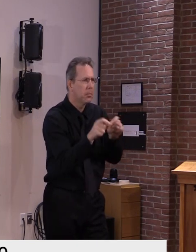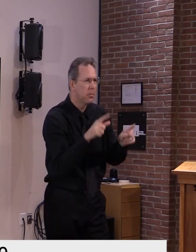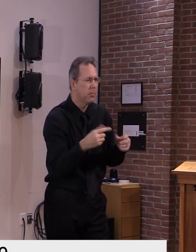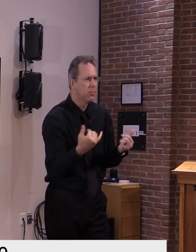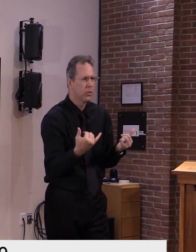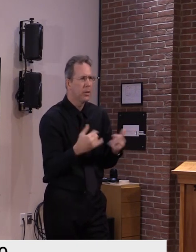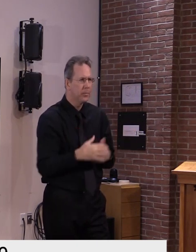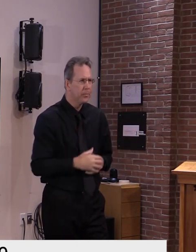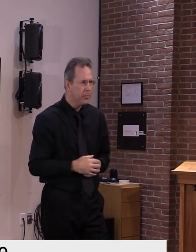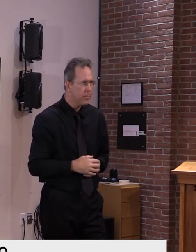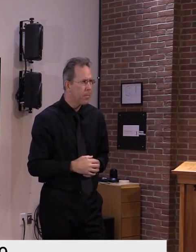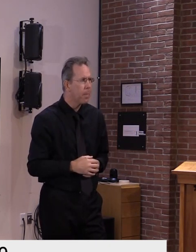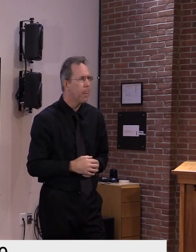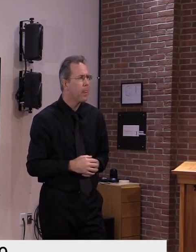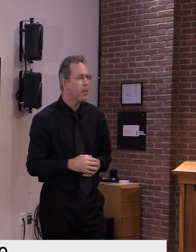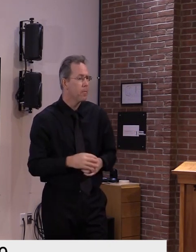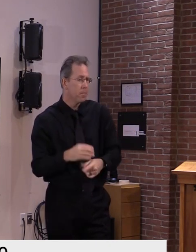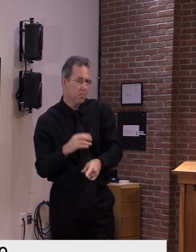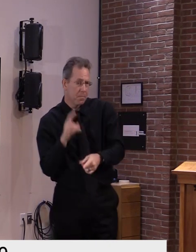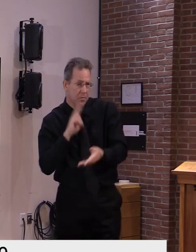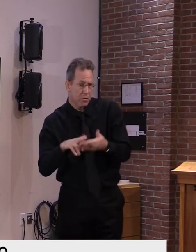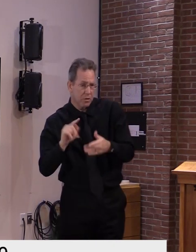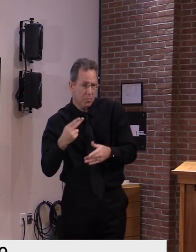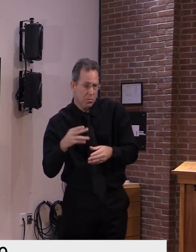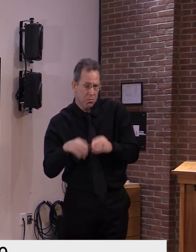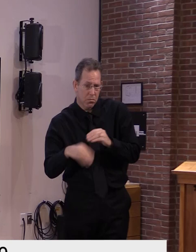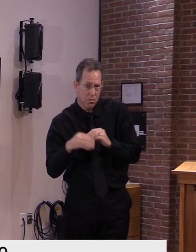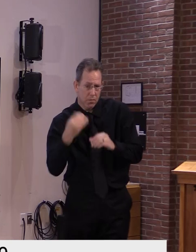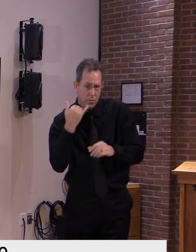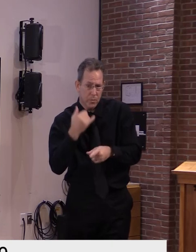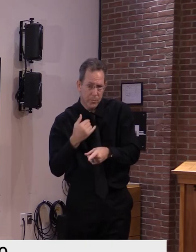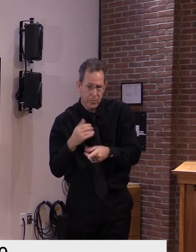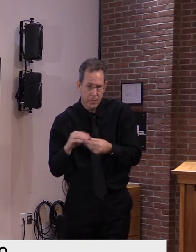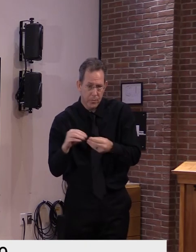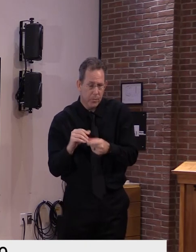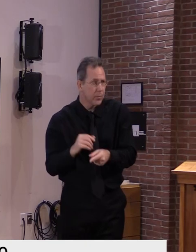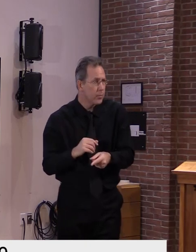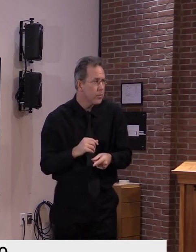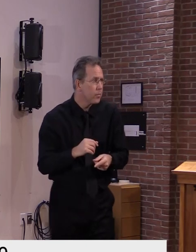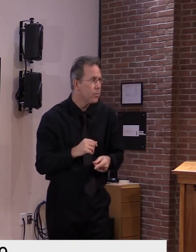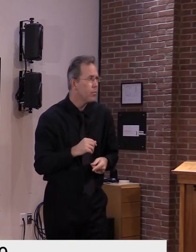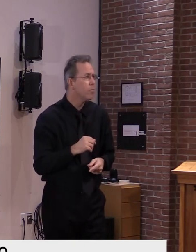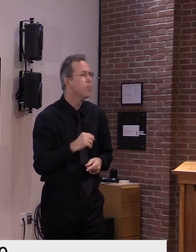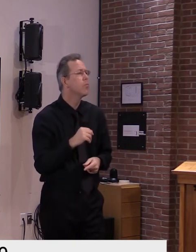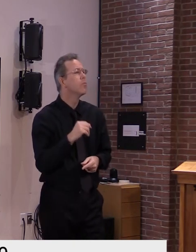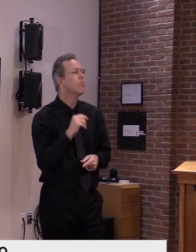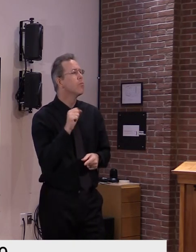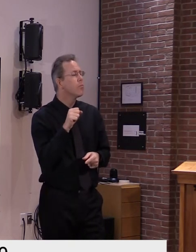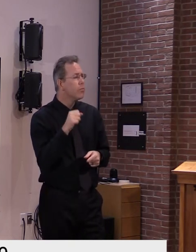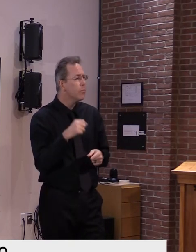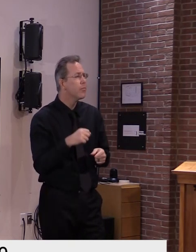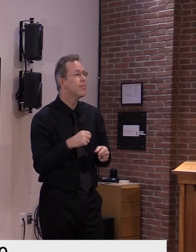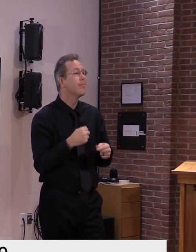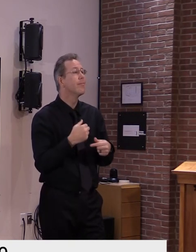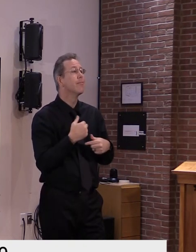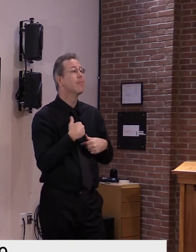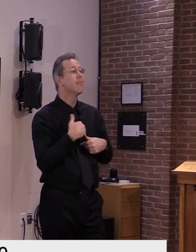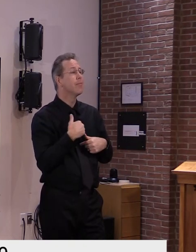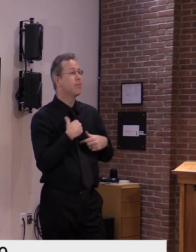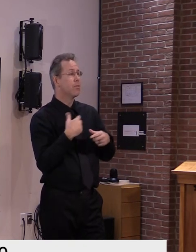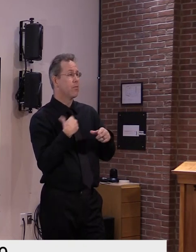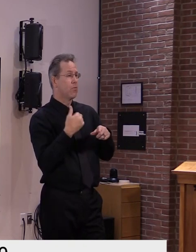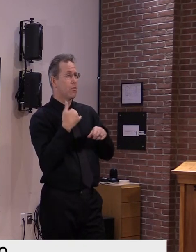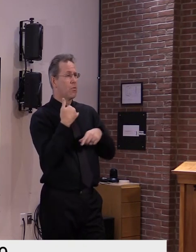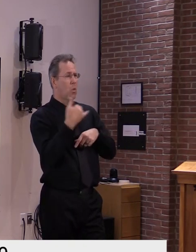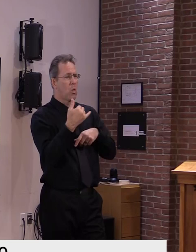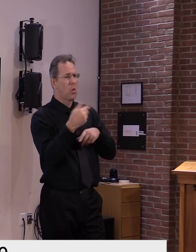though. The phone call would come usually within the same day. So it wouldn't be days